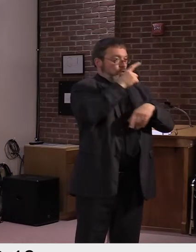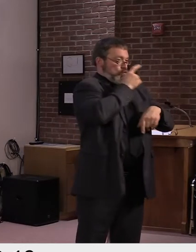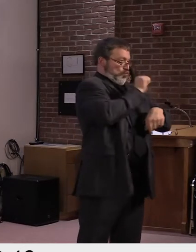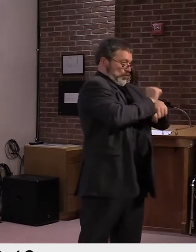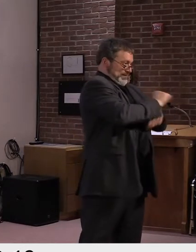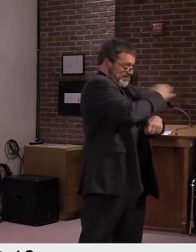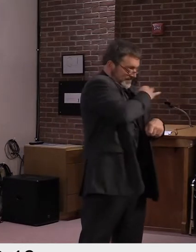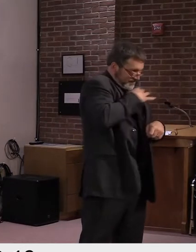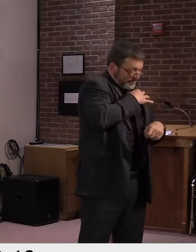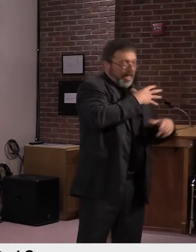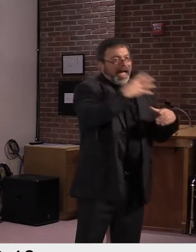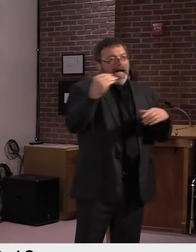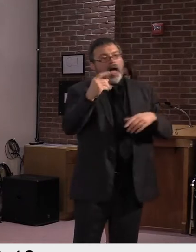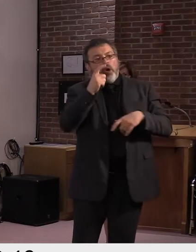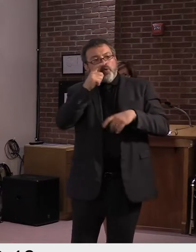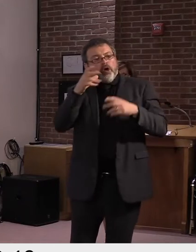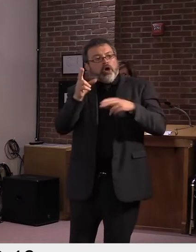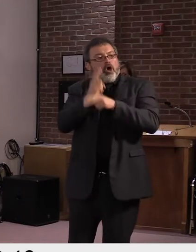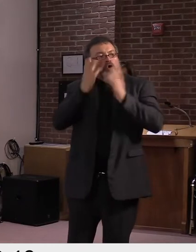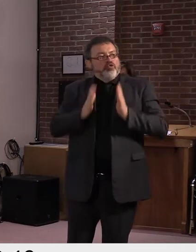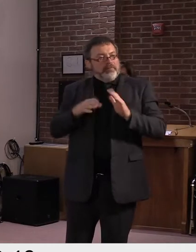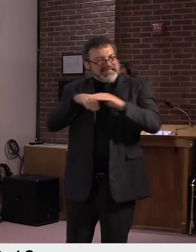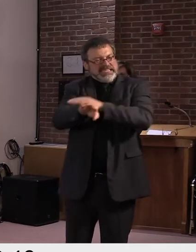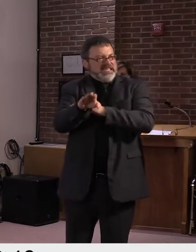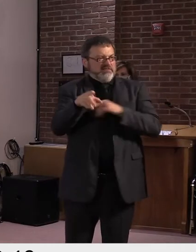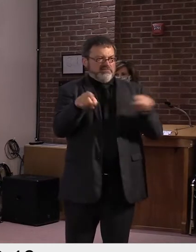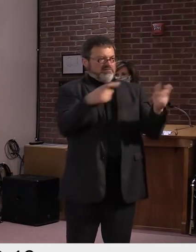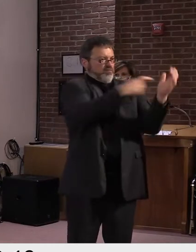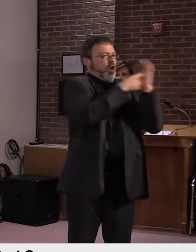of transmission, is there any more thought to making masks mandatory